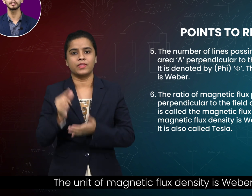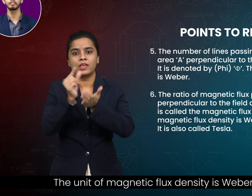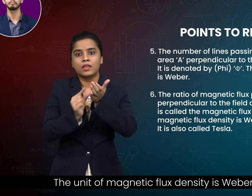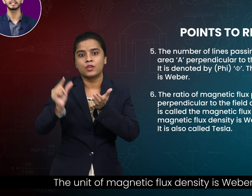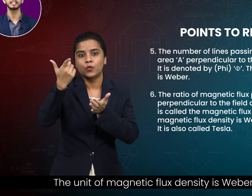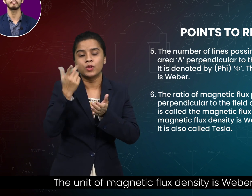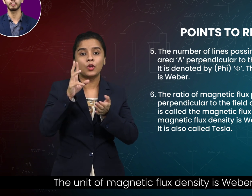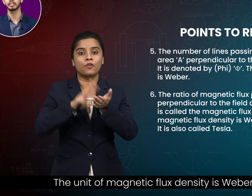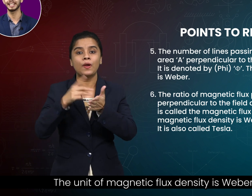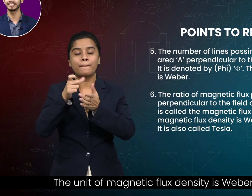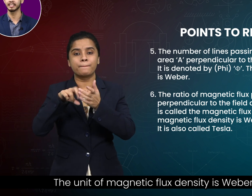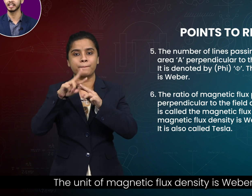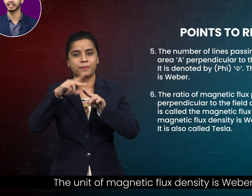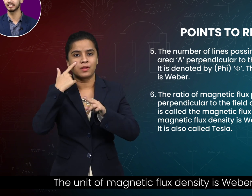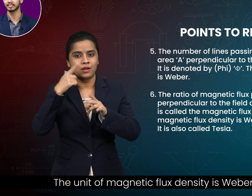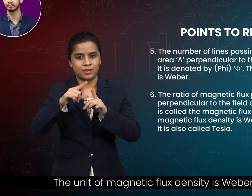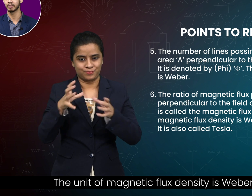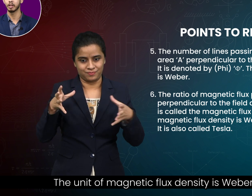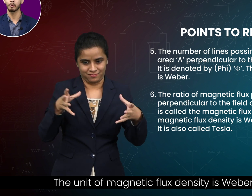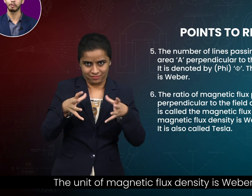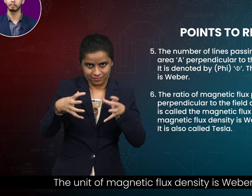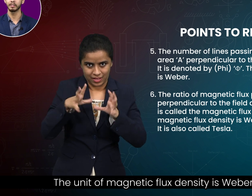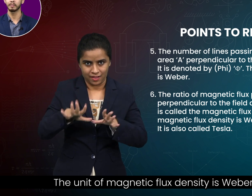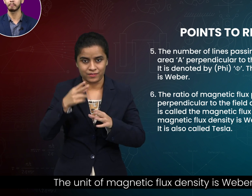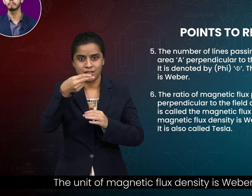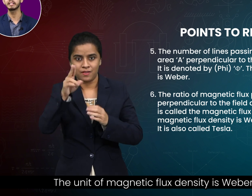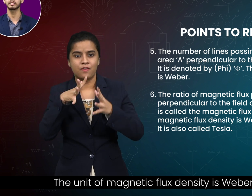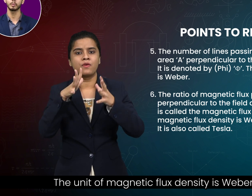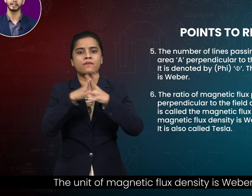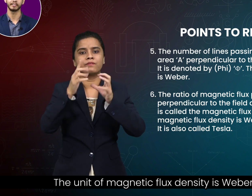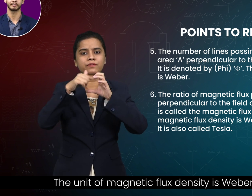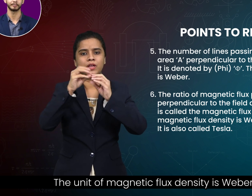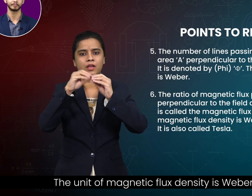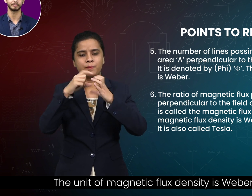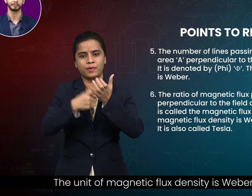The unit of magnetic flux density is Weber by meter